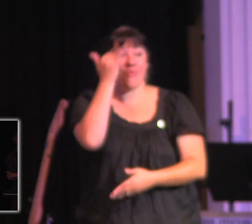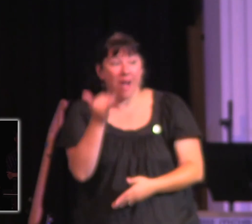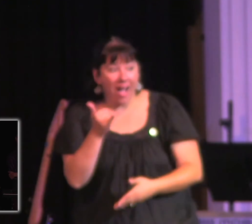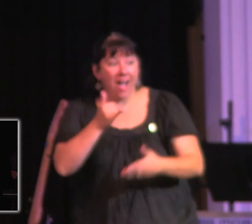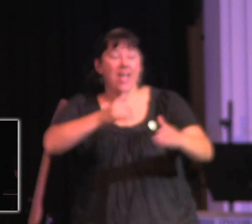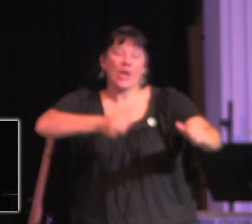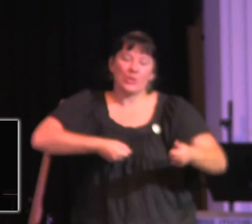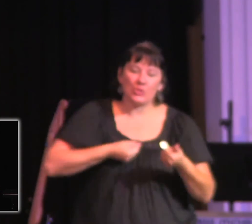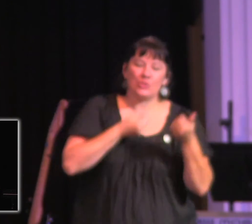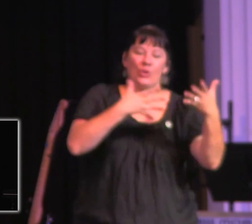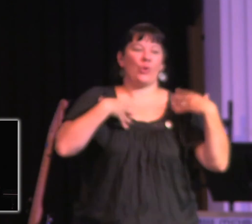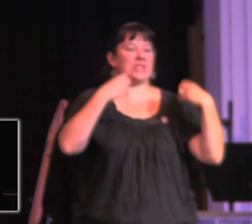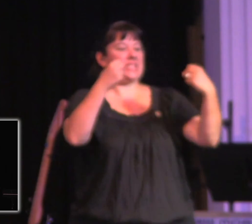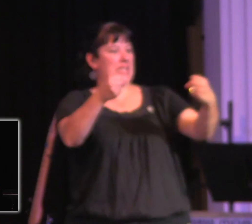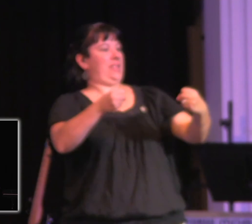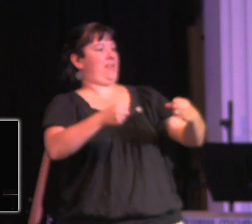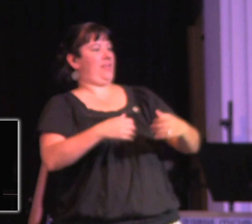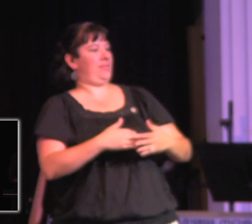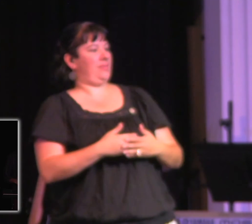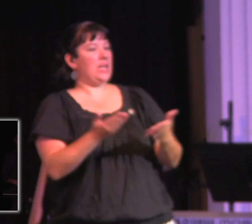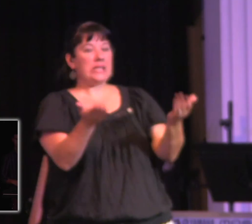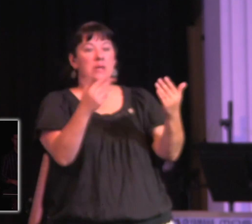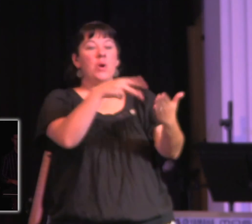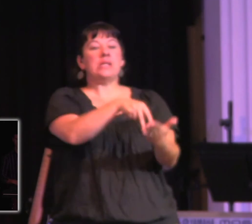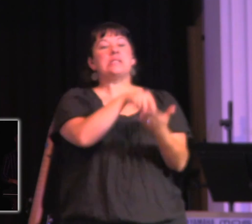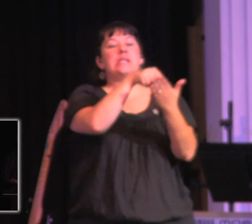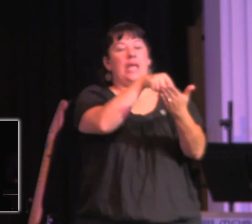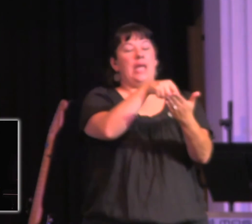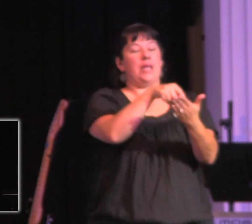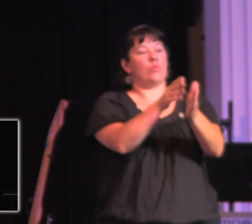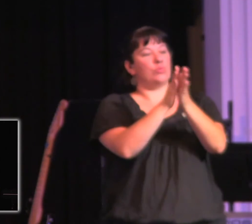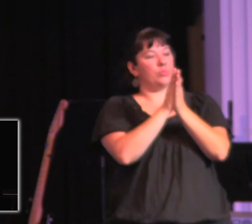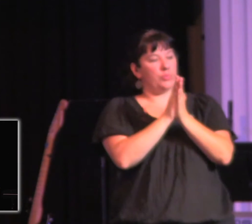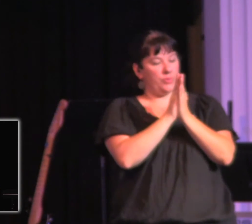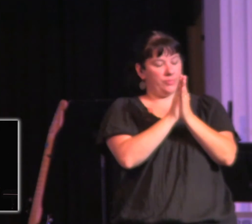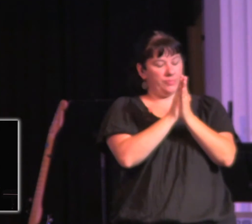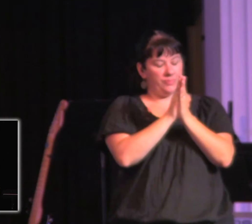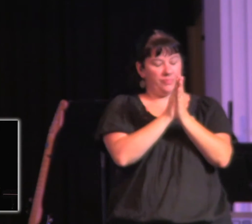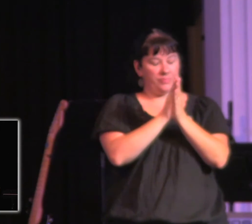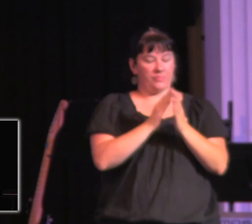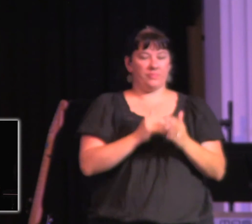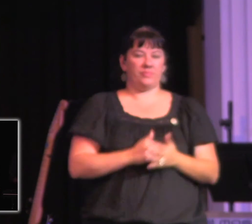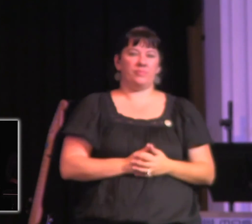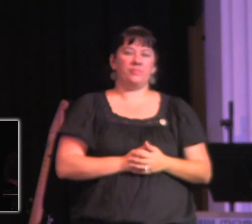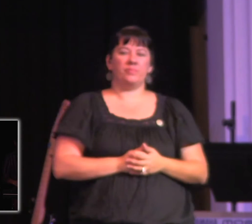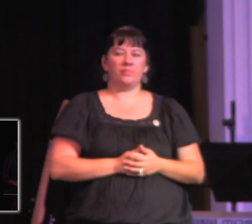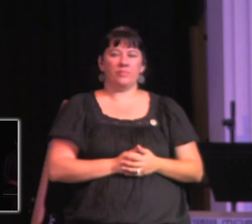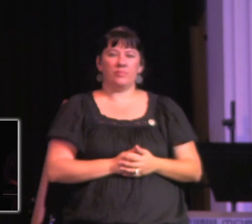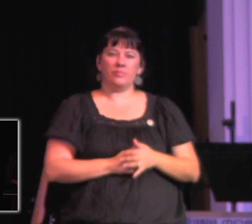that? Would you stand with me? Would you stand with me? Let's close this morning in prayer.